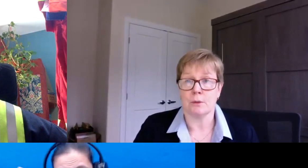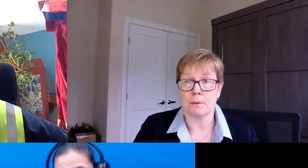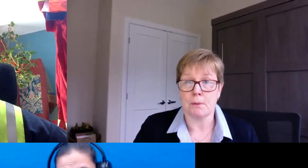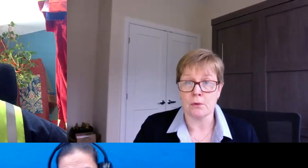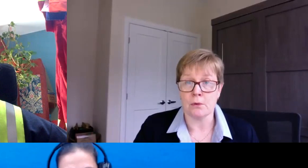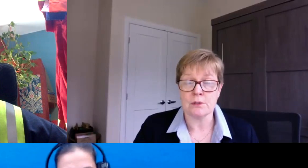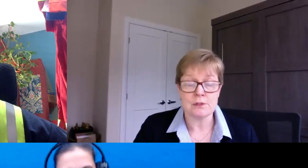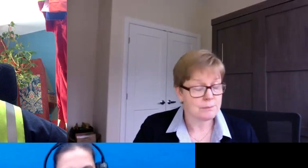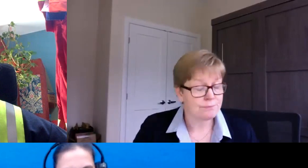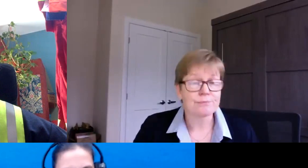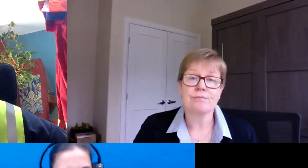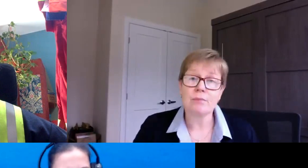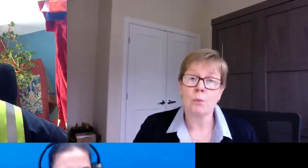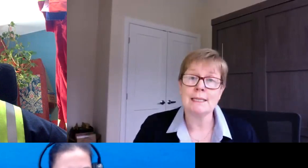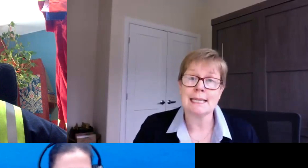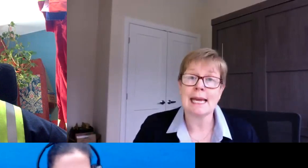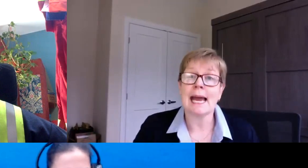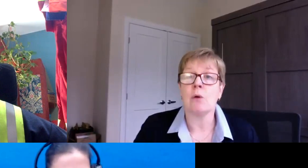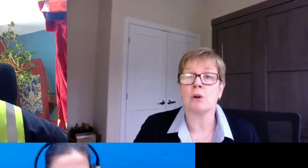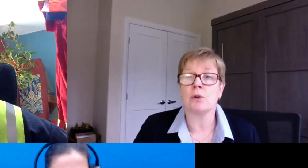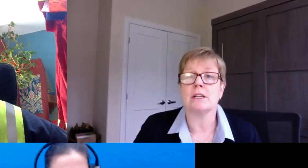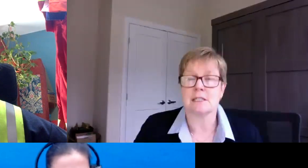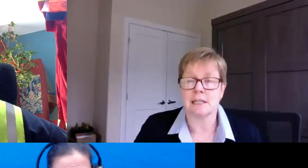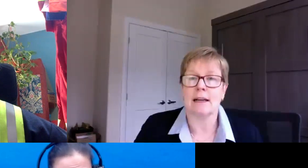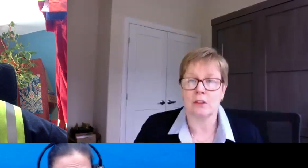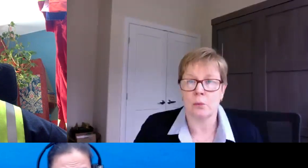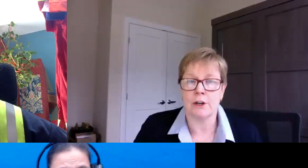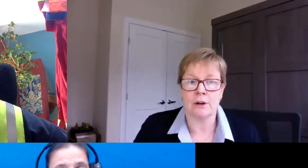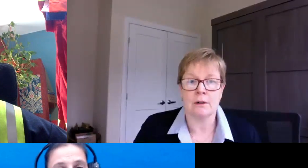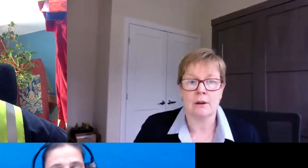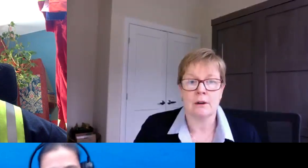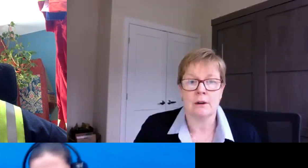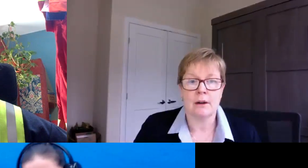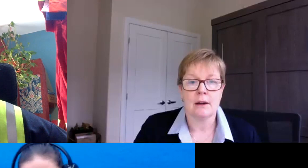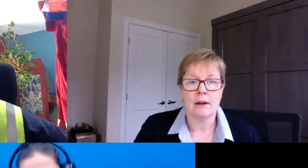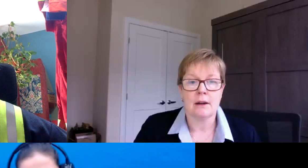requests for proposals, we say how we're going to select the winner.